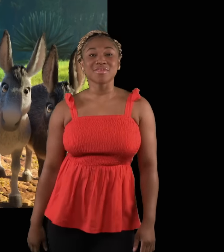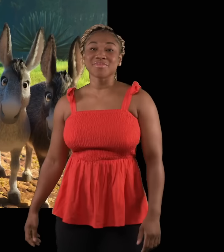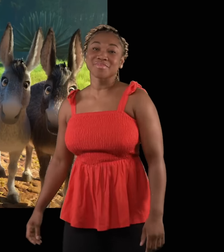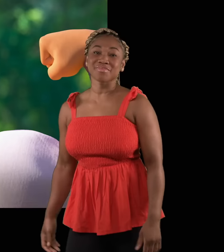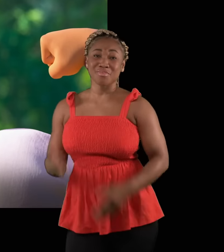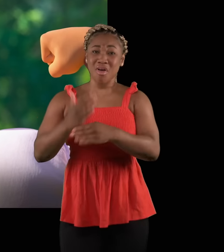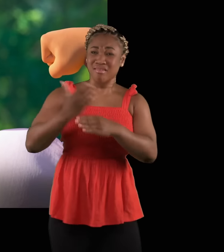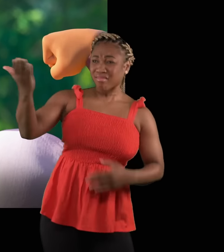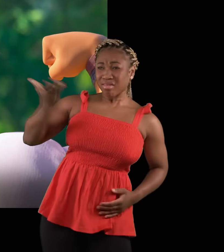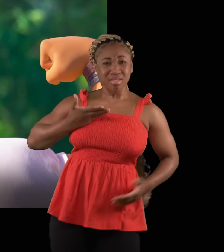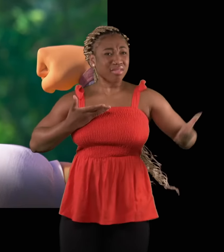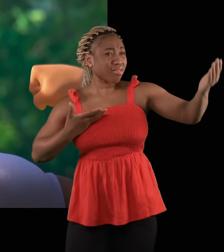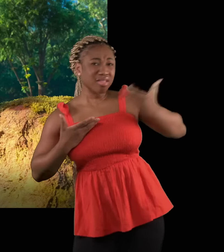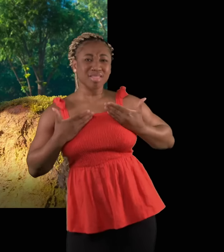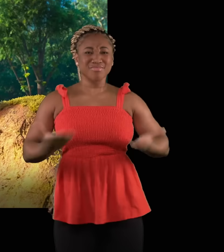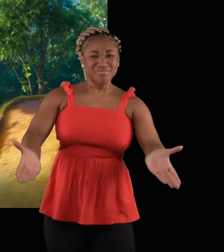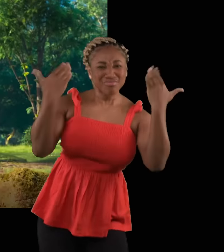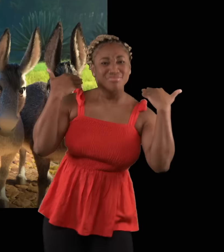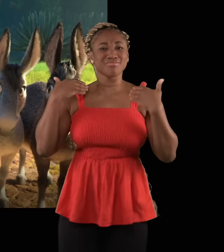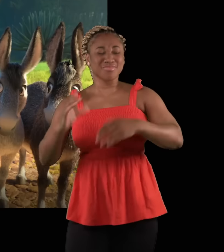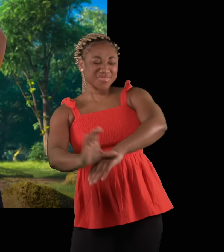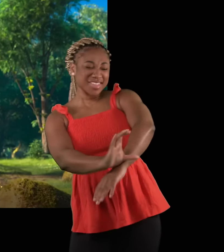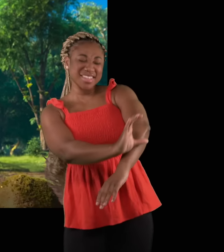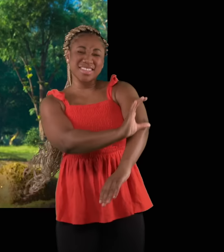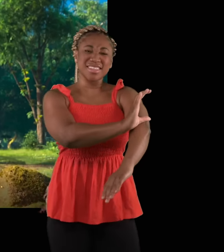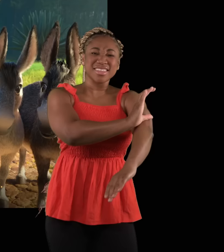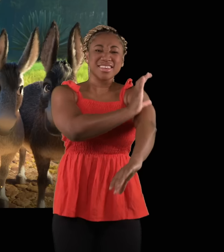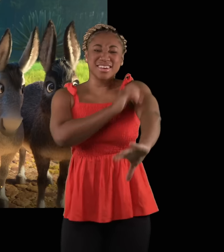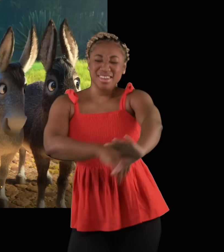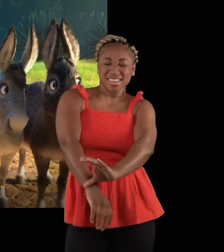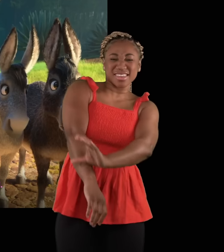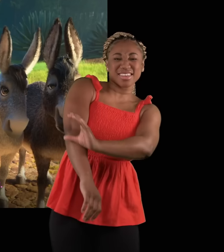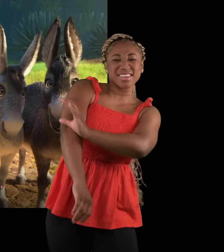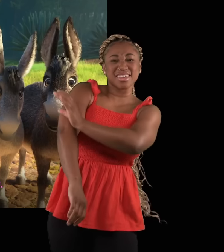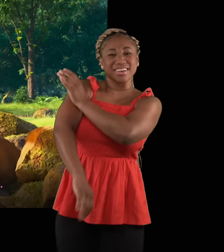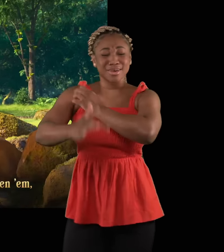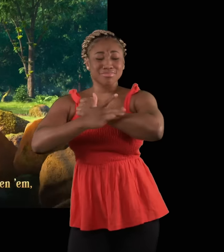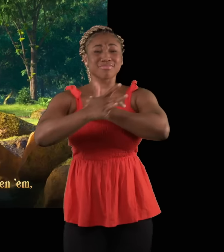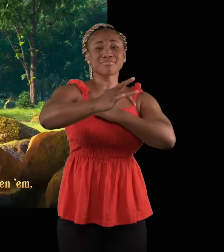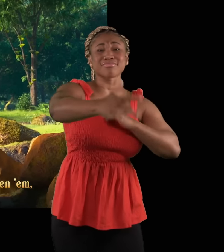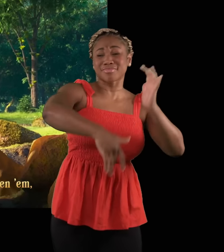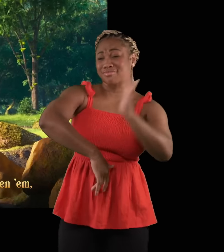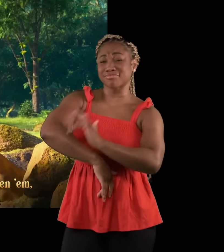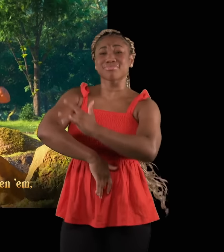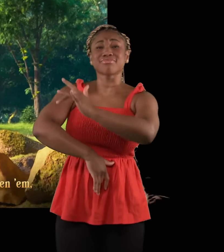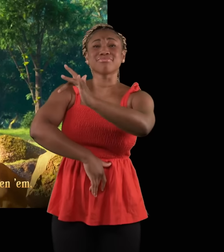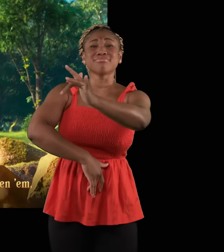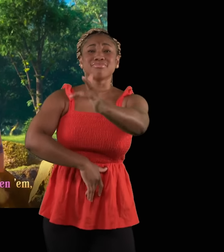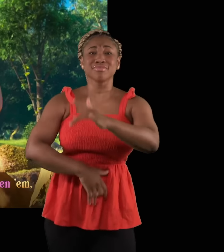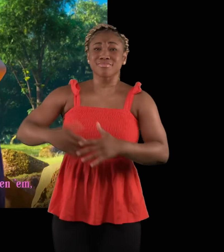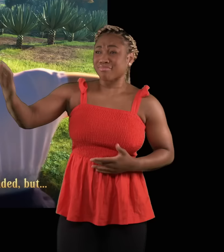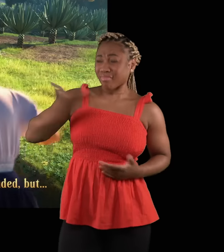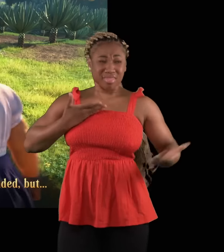hey, where are you going? I don't ask how hard the work is. It's got a rough indestructible surface. Diamonds are platinum. I